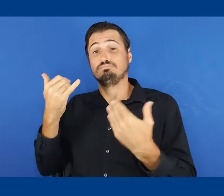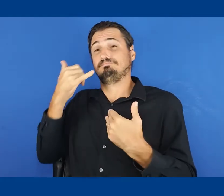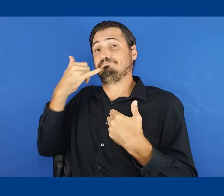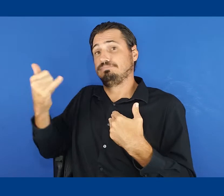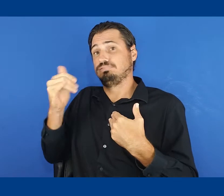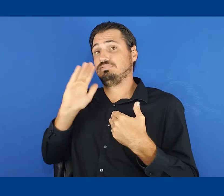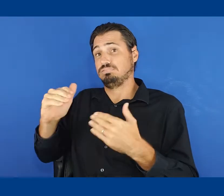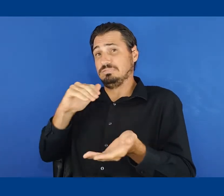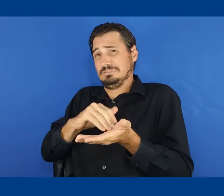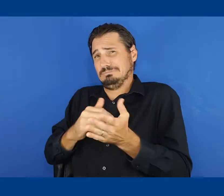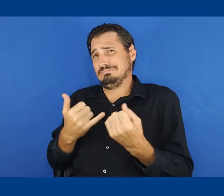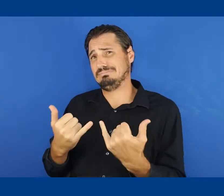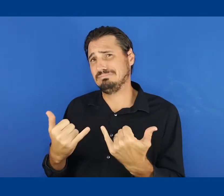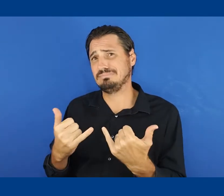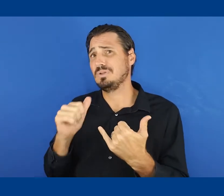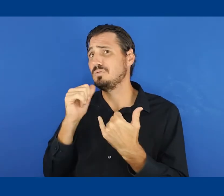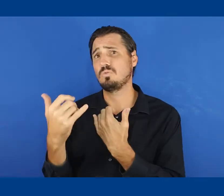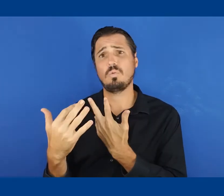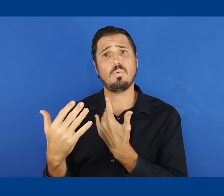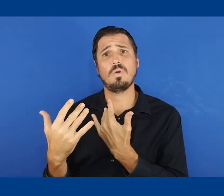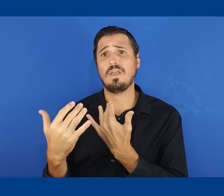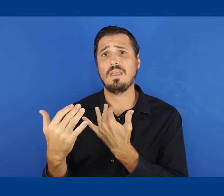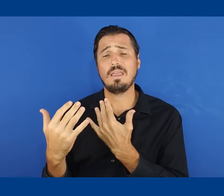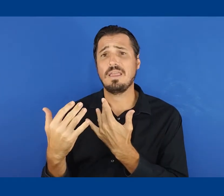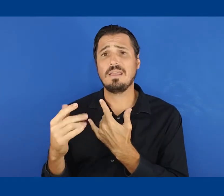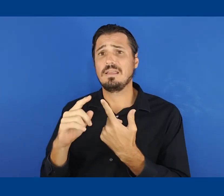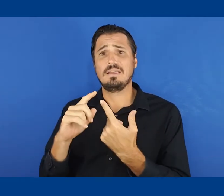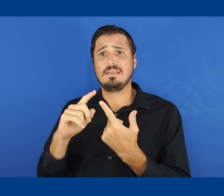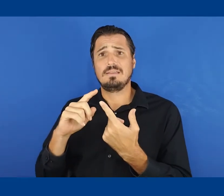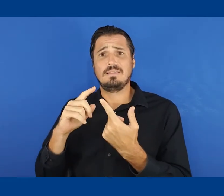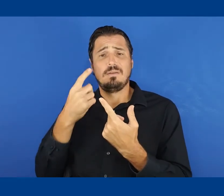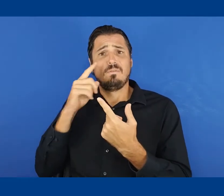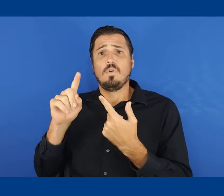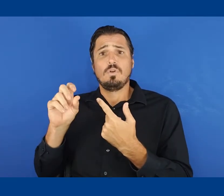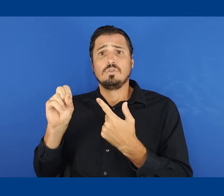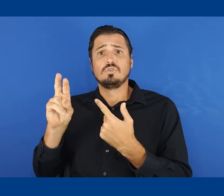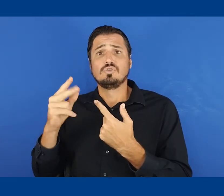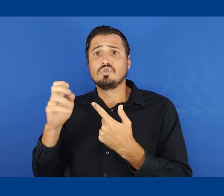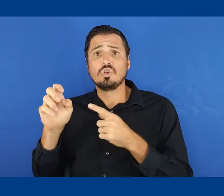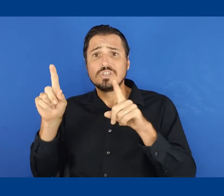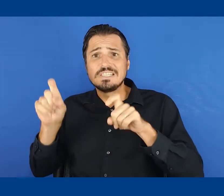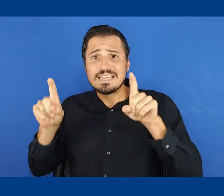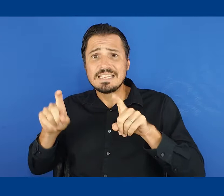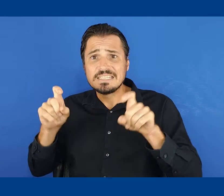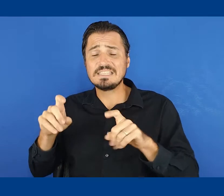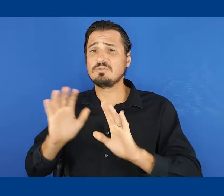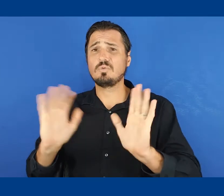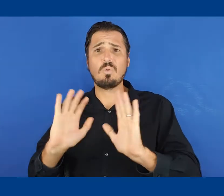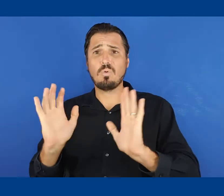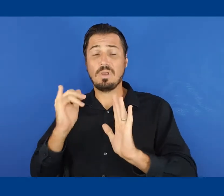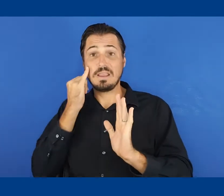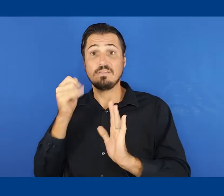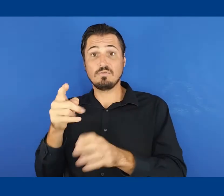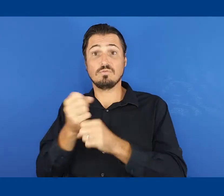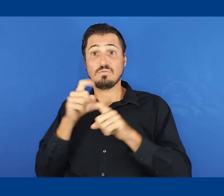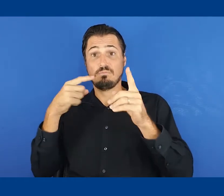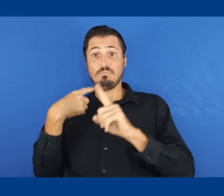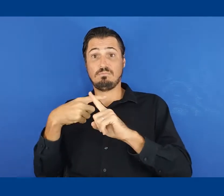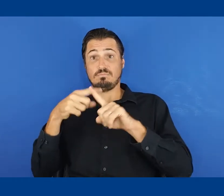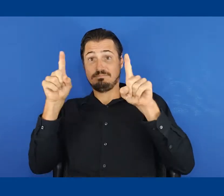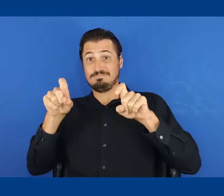physician immediately. Do not wait for surge testing to be tested. If you receive a positive test